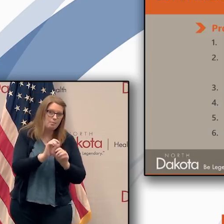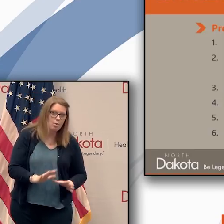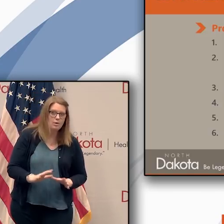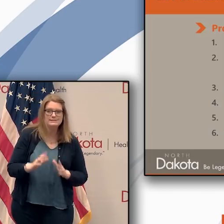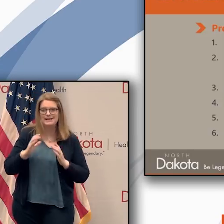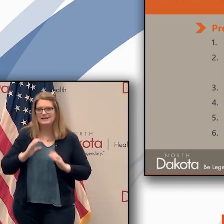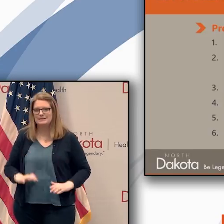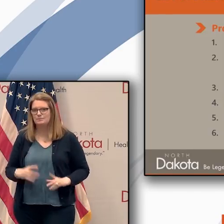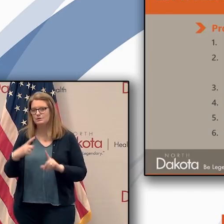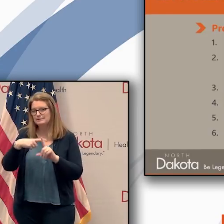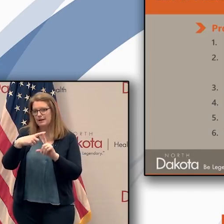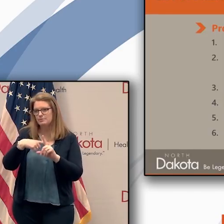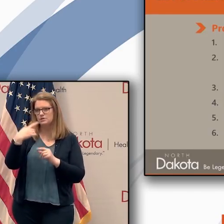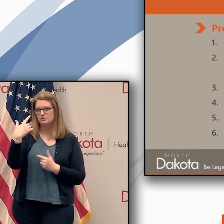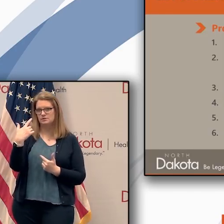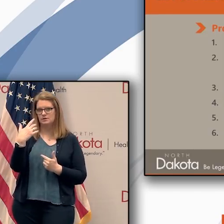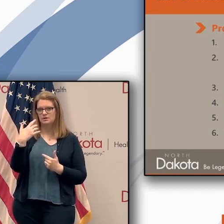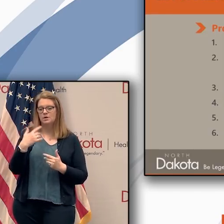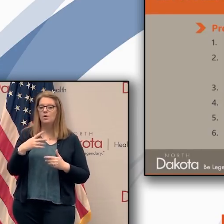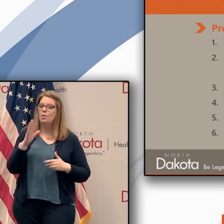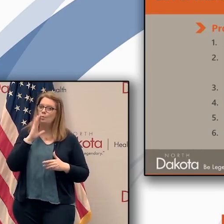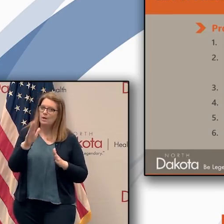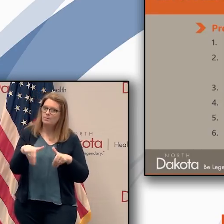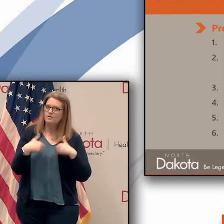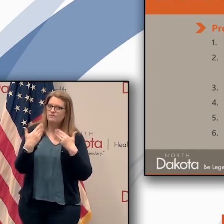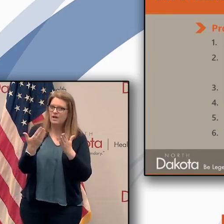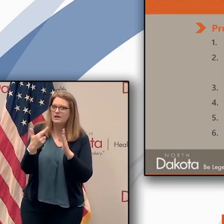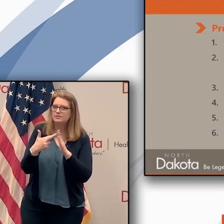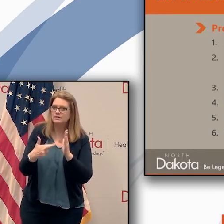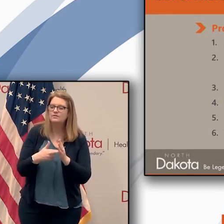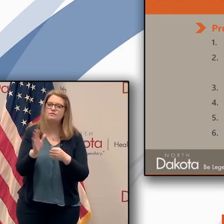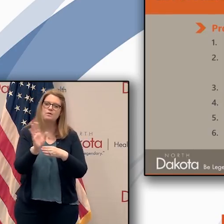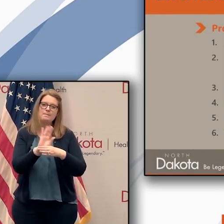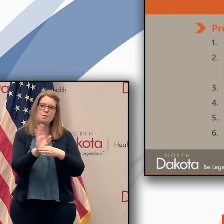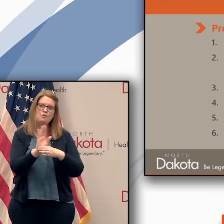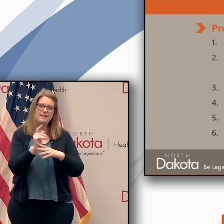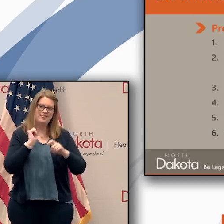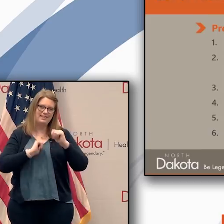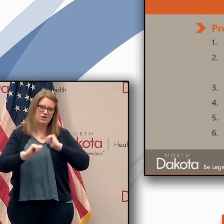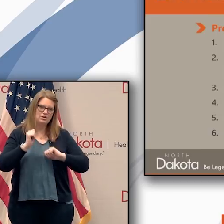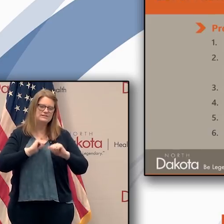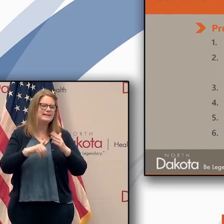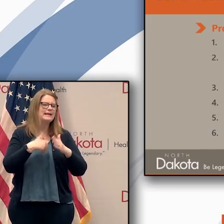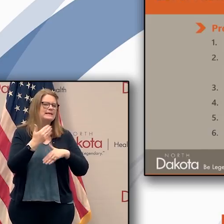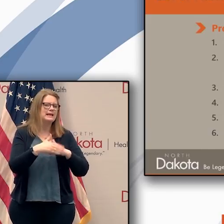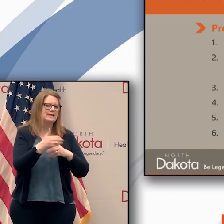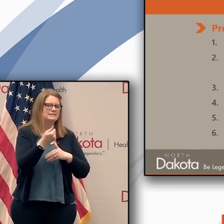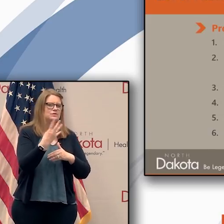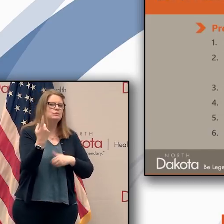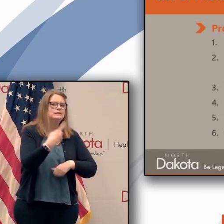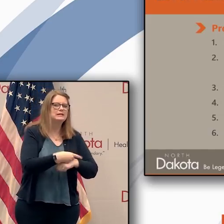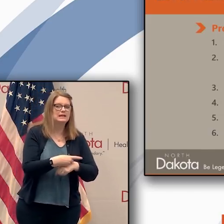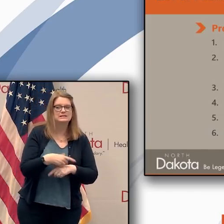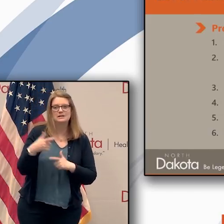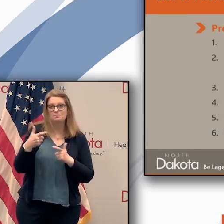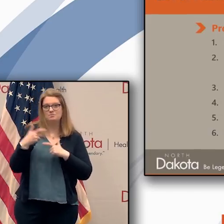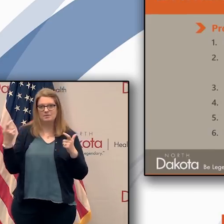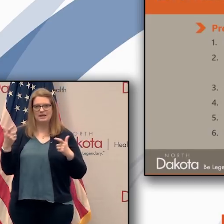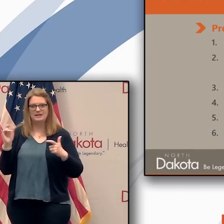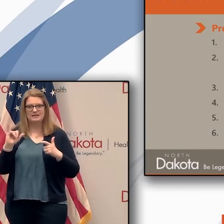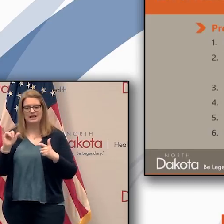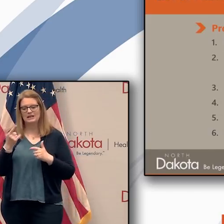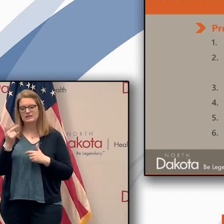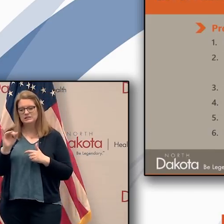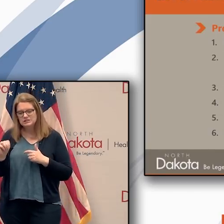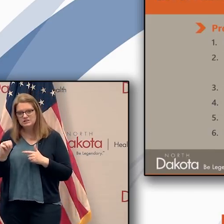temperatures. We will provide guidance for movie theaters in the next couple of days. Larger venues, such as recreational